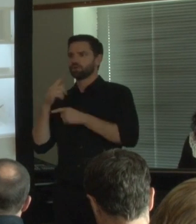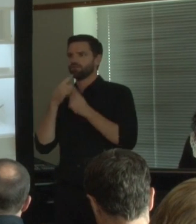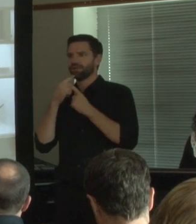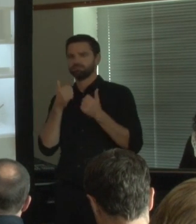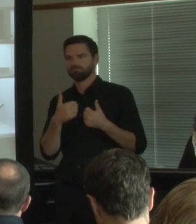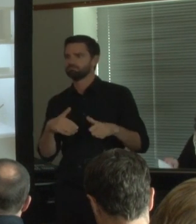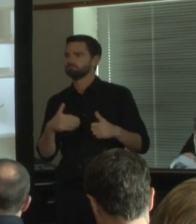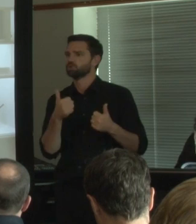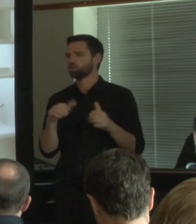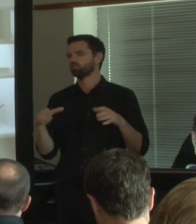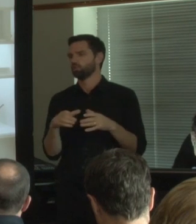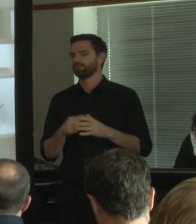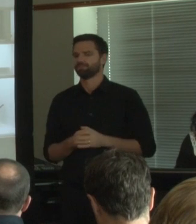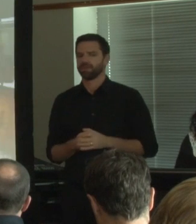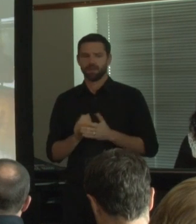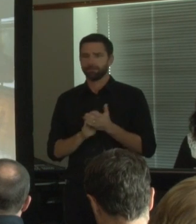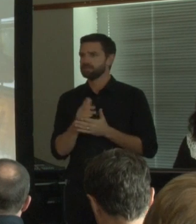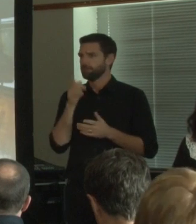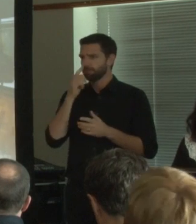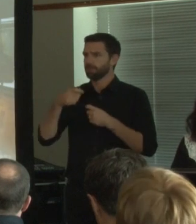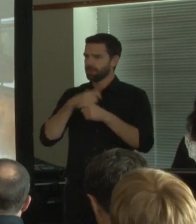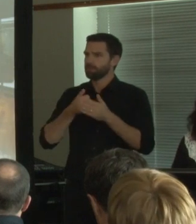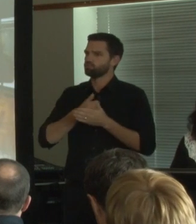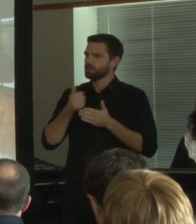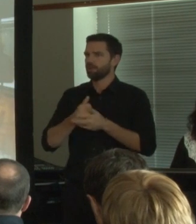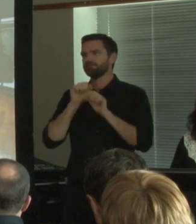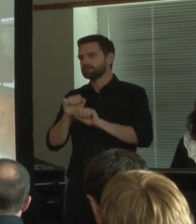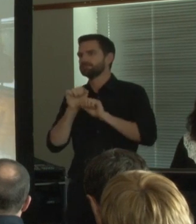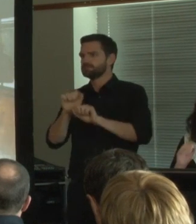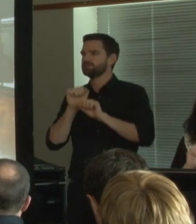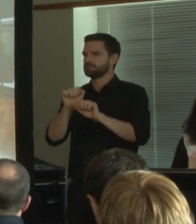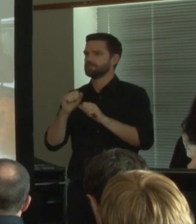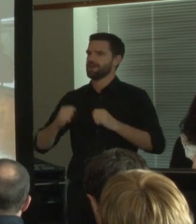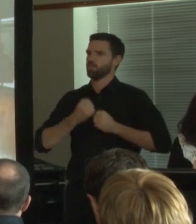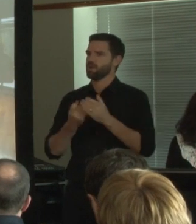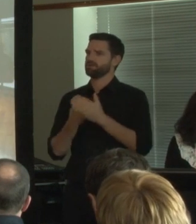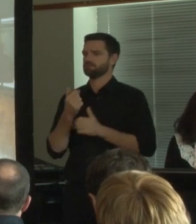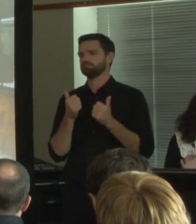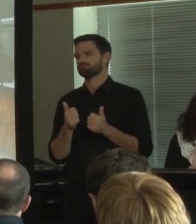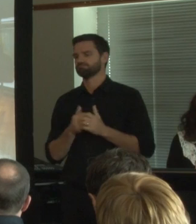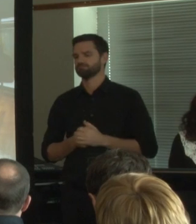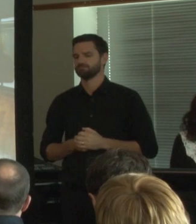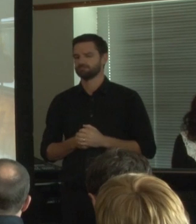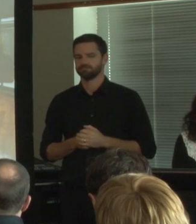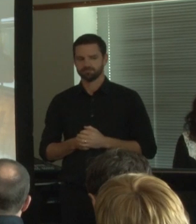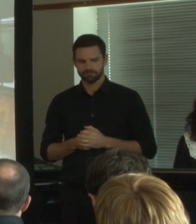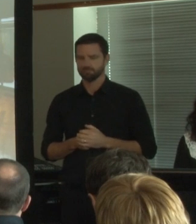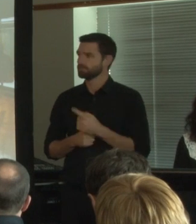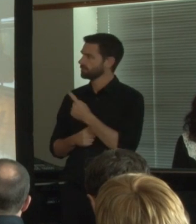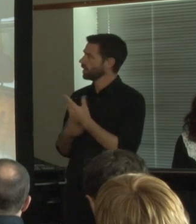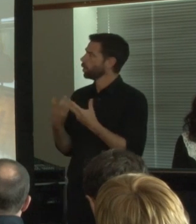are starting to become regulars at our social events, which we think is really, really good. So these are the concepts that we developed with Workshop